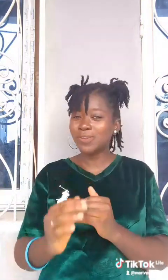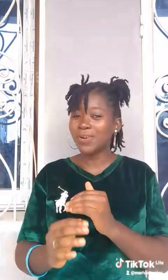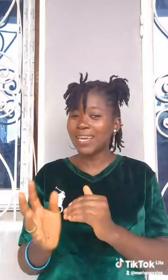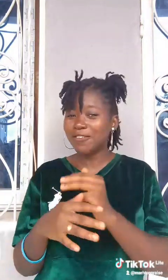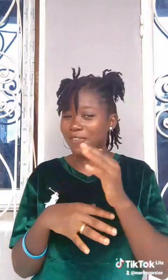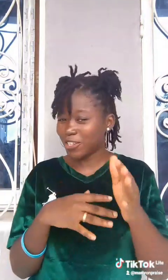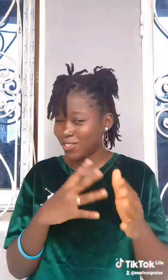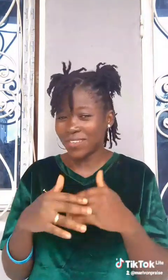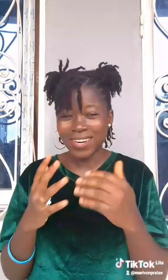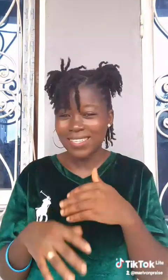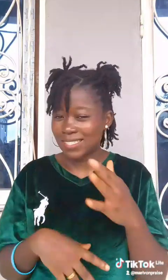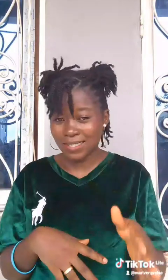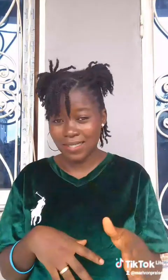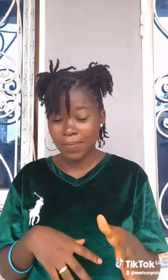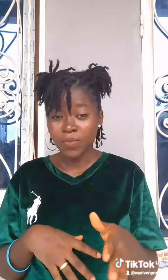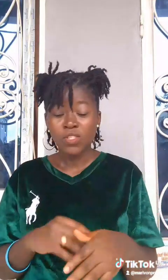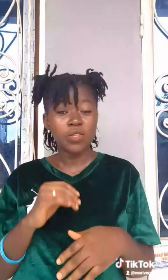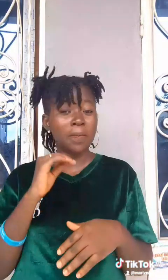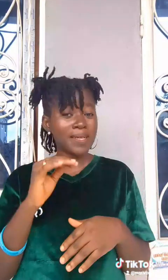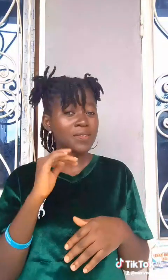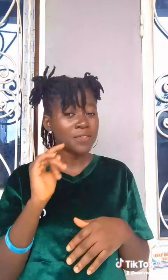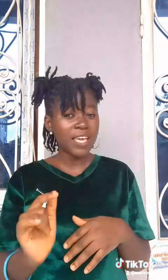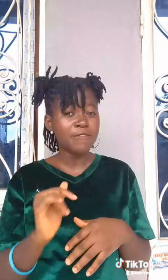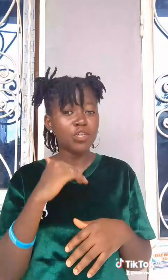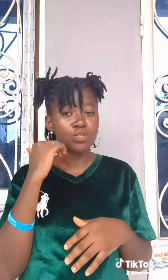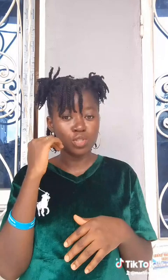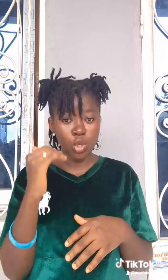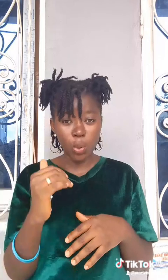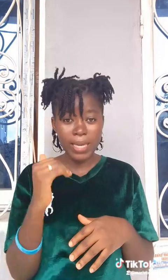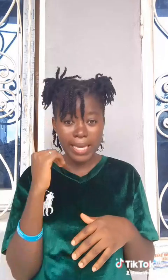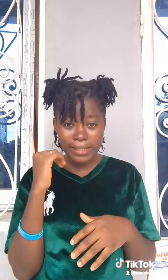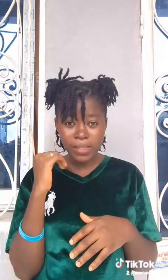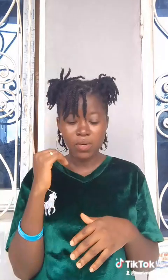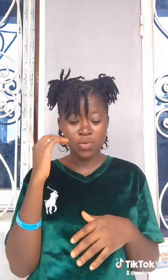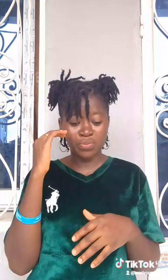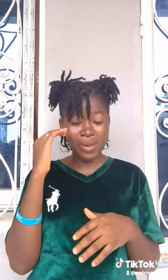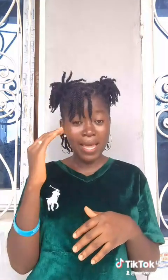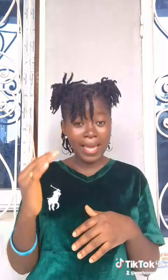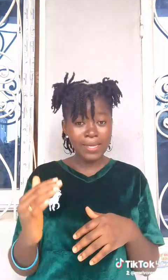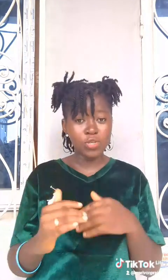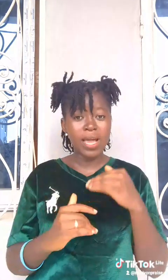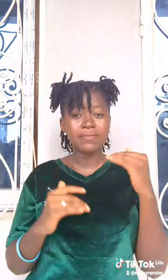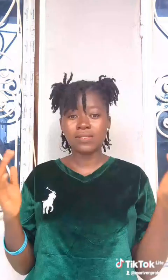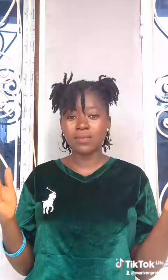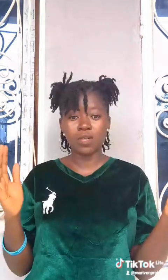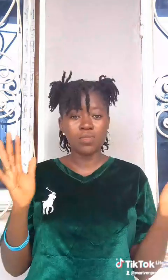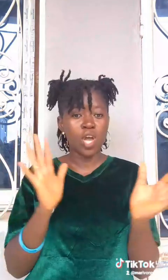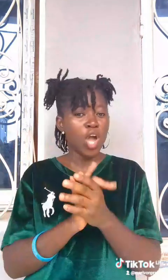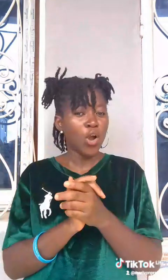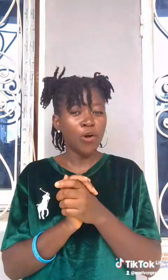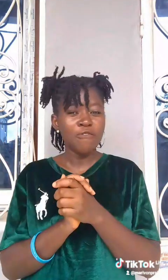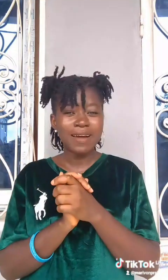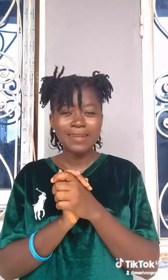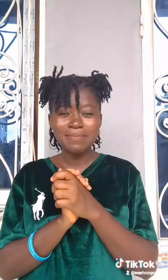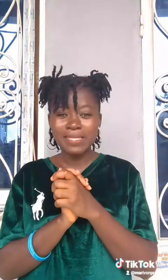with other infections and other diseases. So the best thing for you to do is, when you realize you have these symptoms, go for an